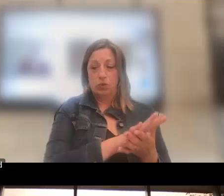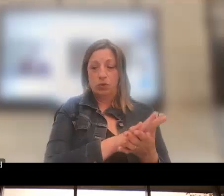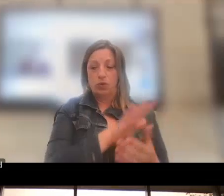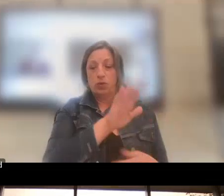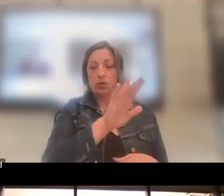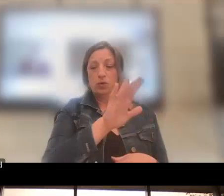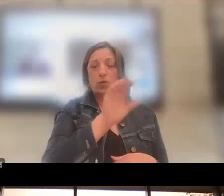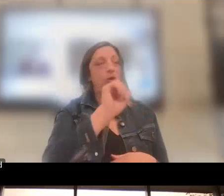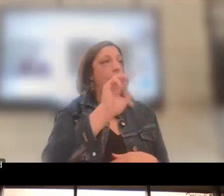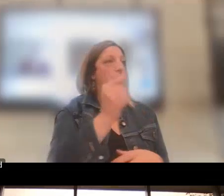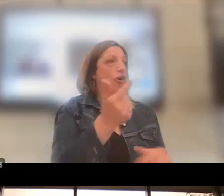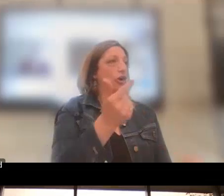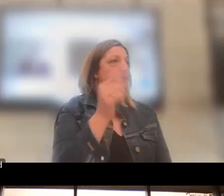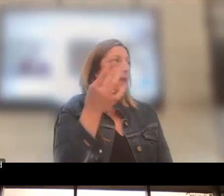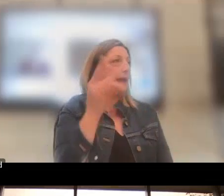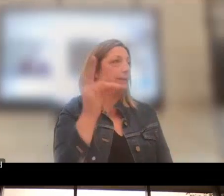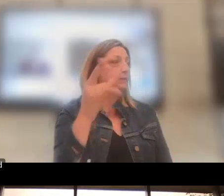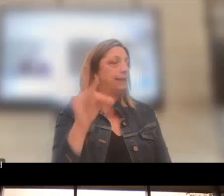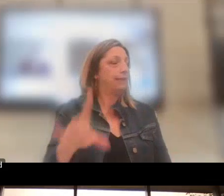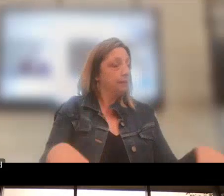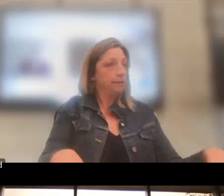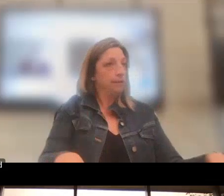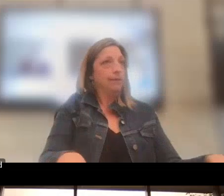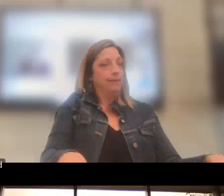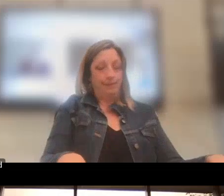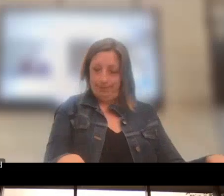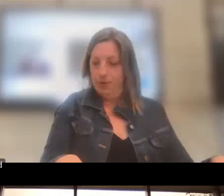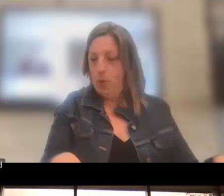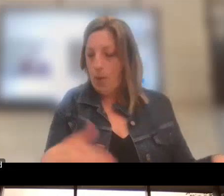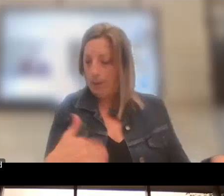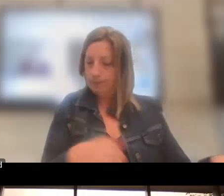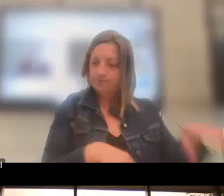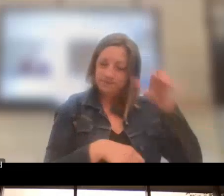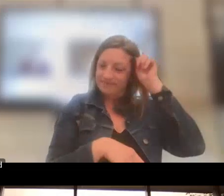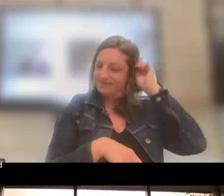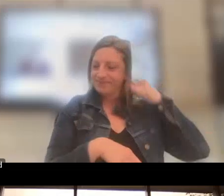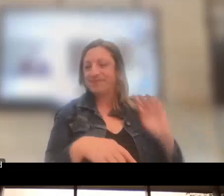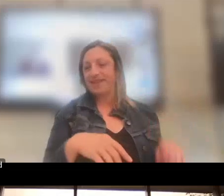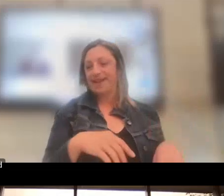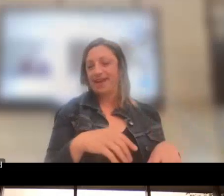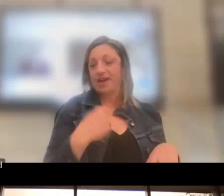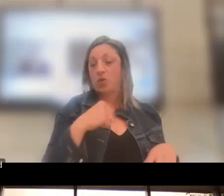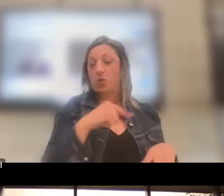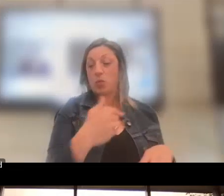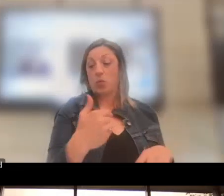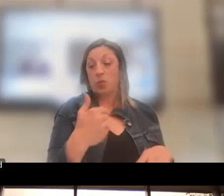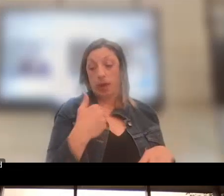So the first day of school, that is August the 18th. Ooh, wow.